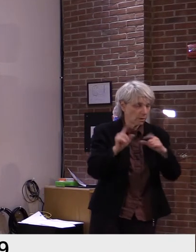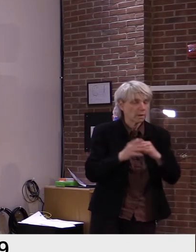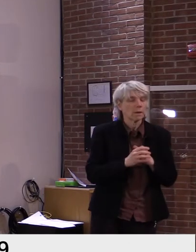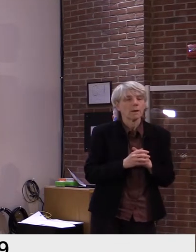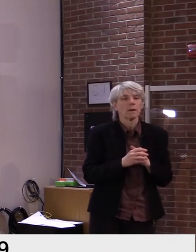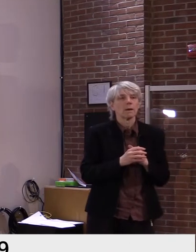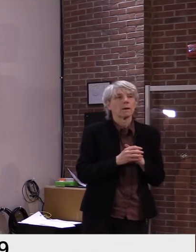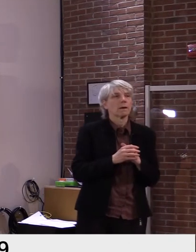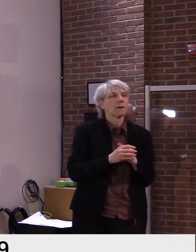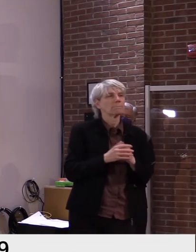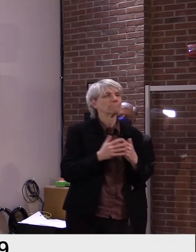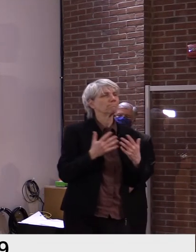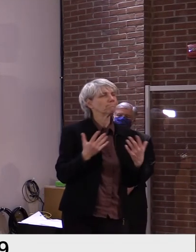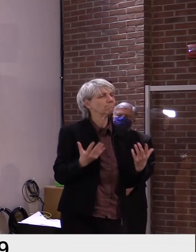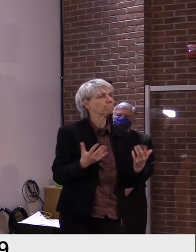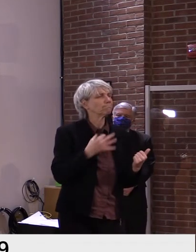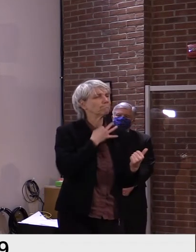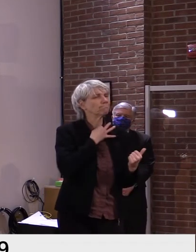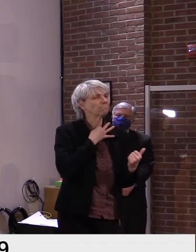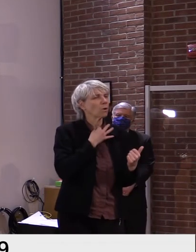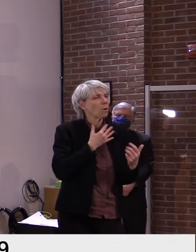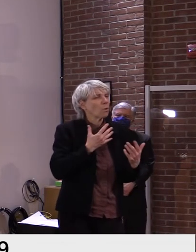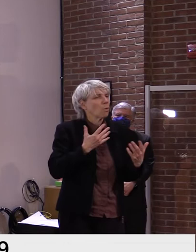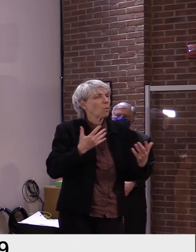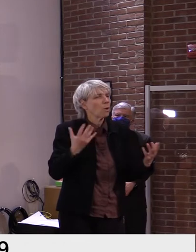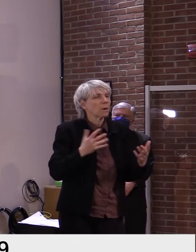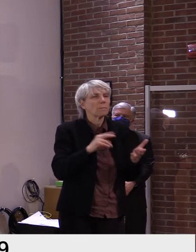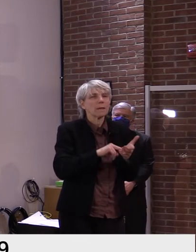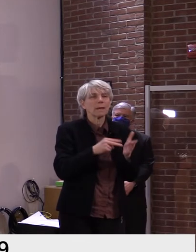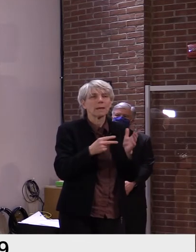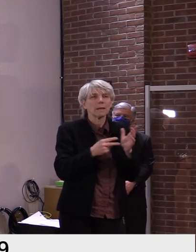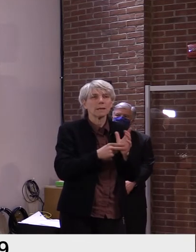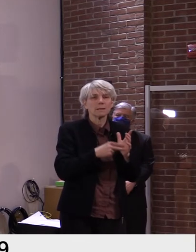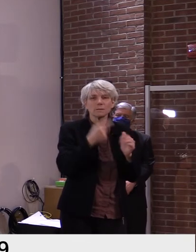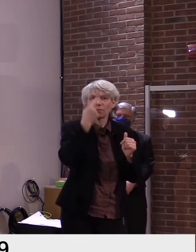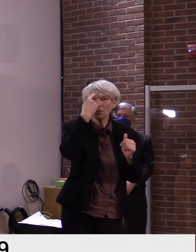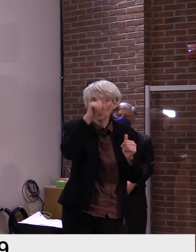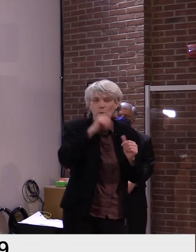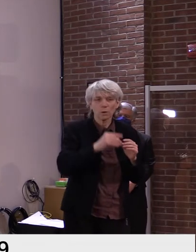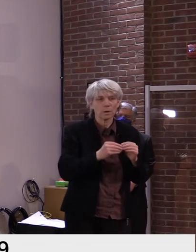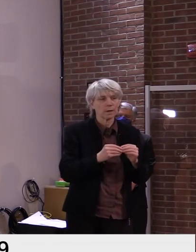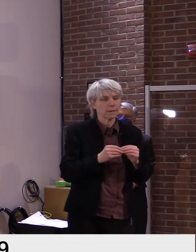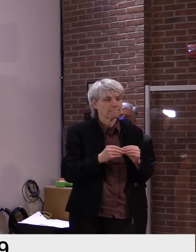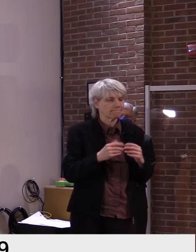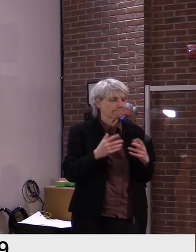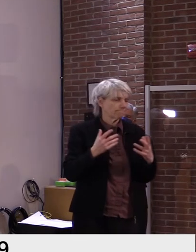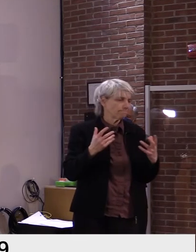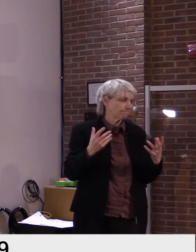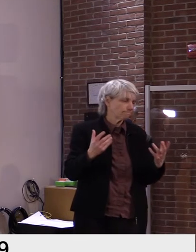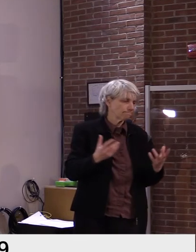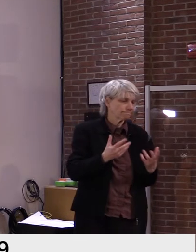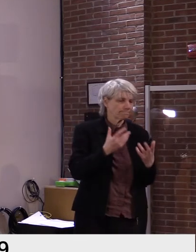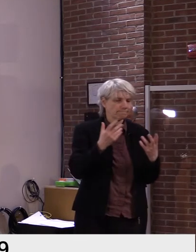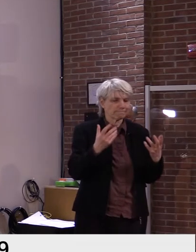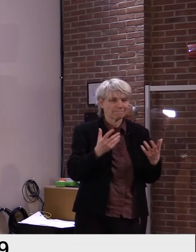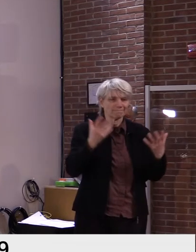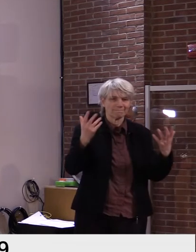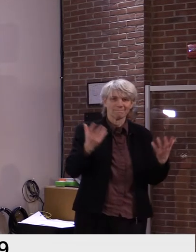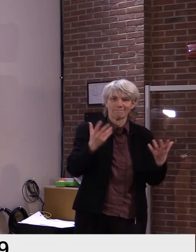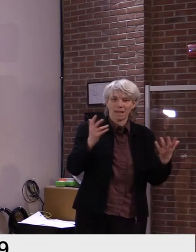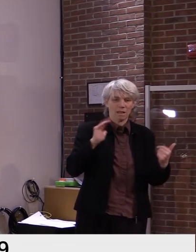sense of what that would mean in terms of, you know, a change in